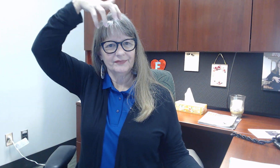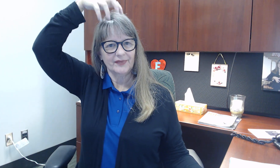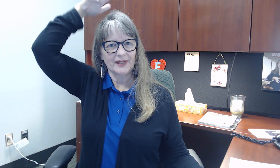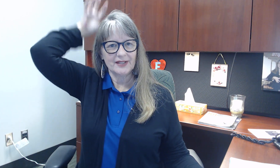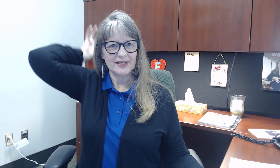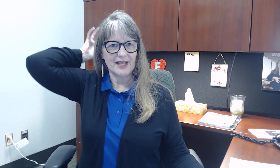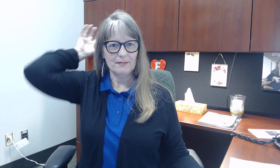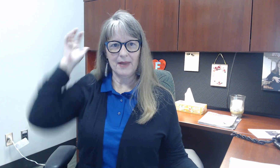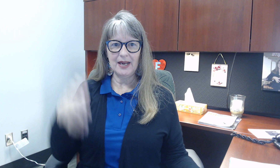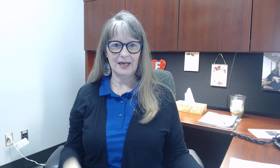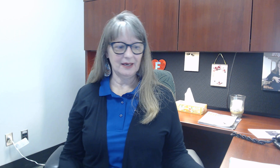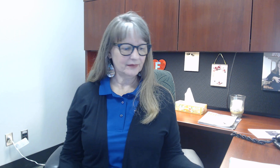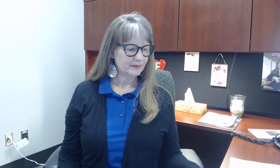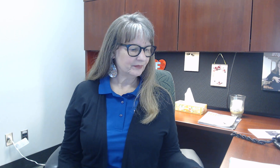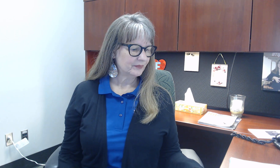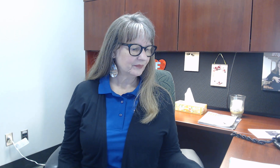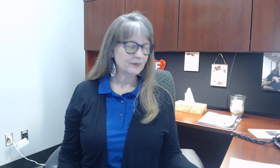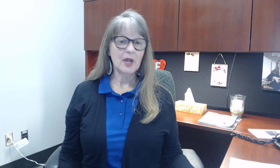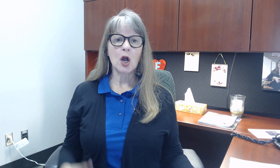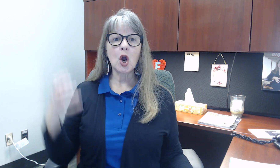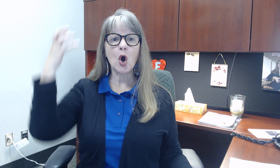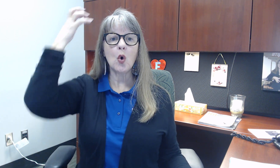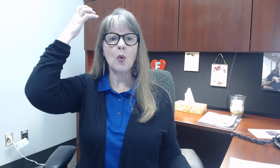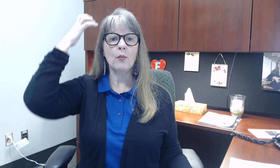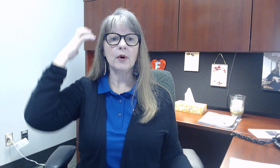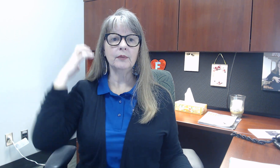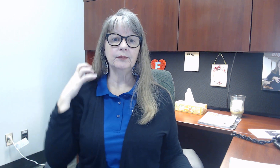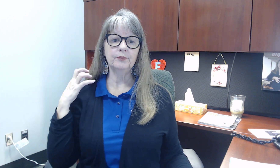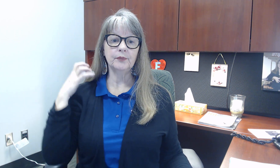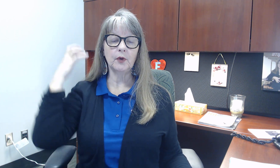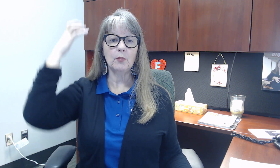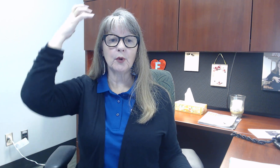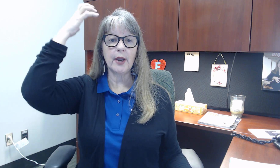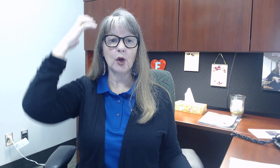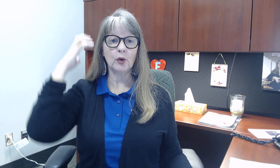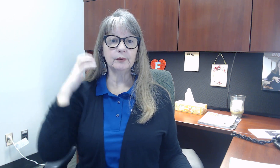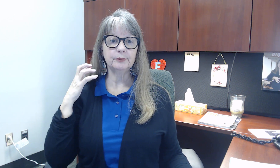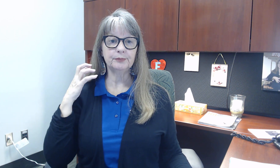because it's that mane. Comb your hair.